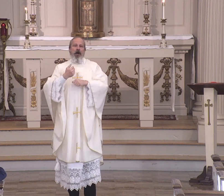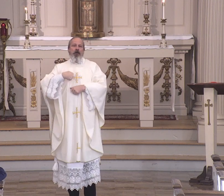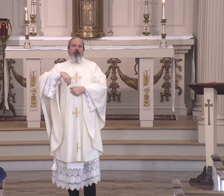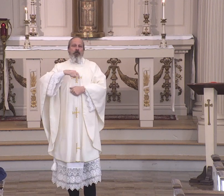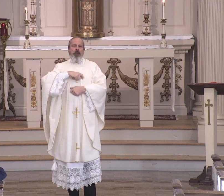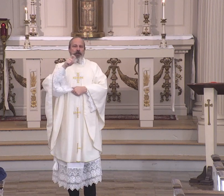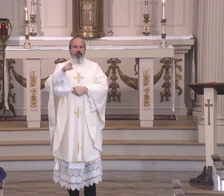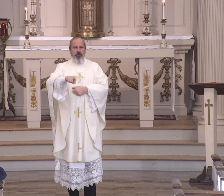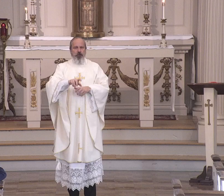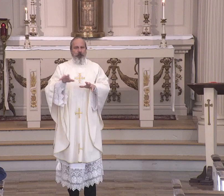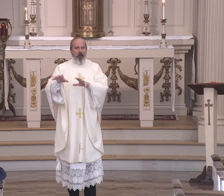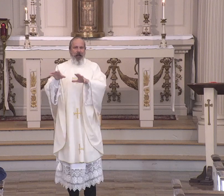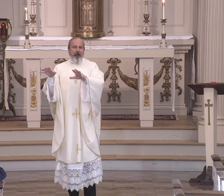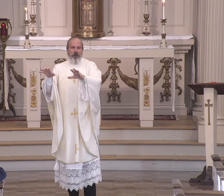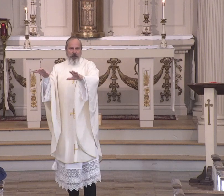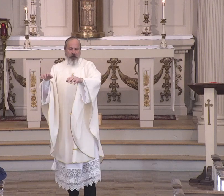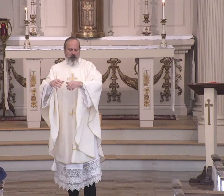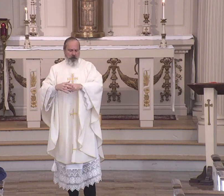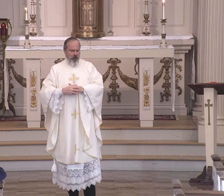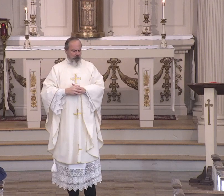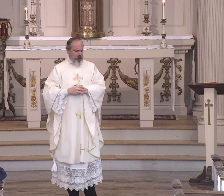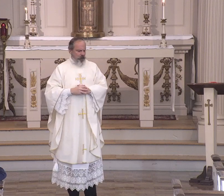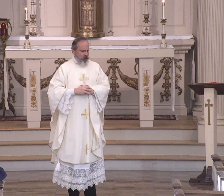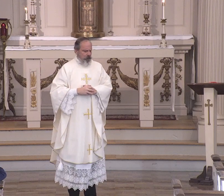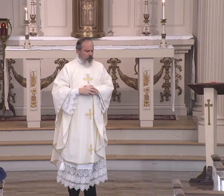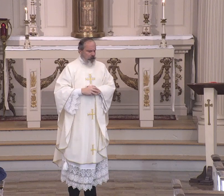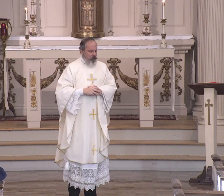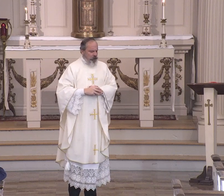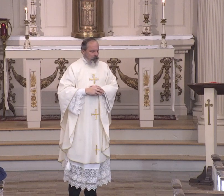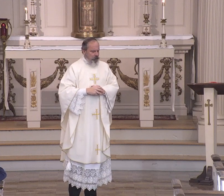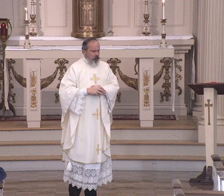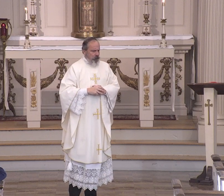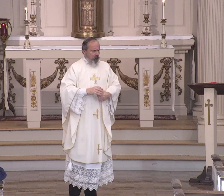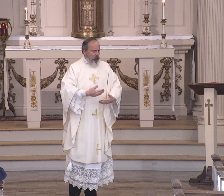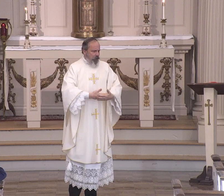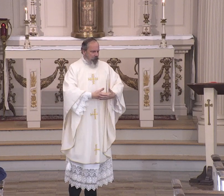it helps us to understand how we need to behave.